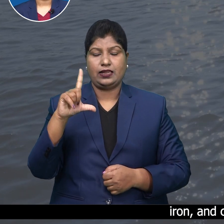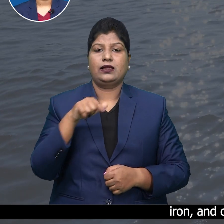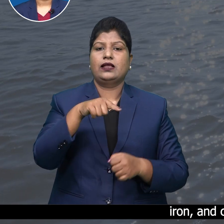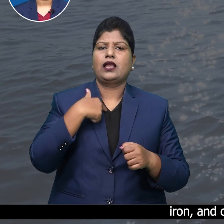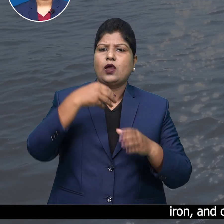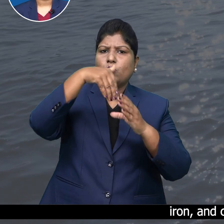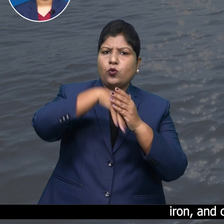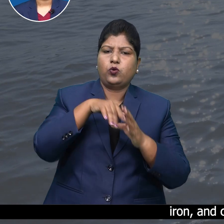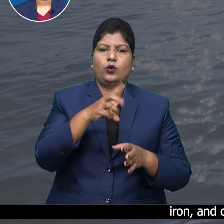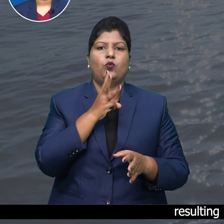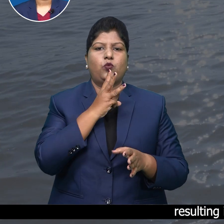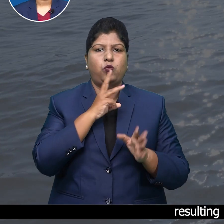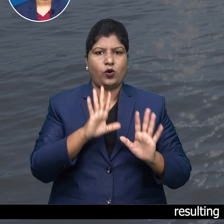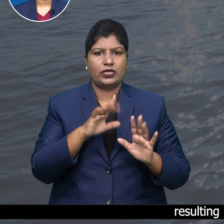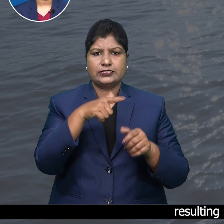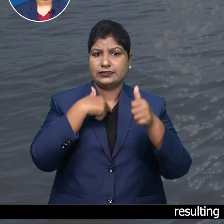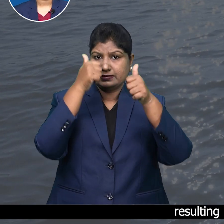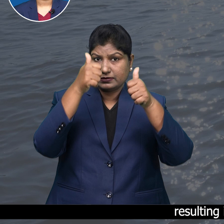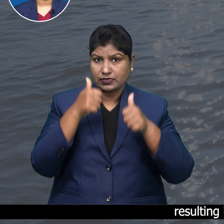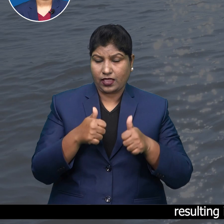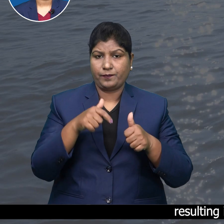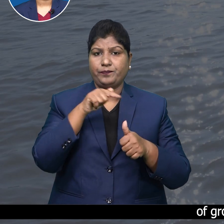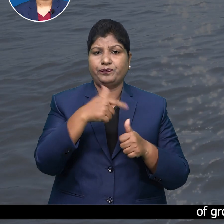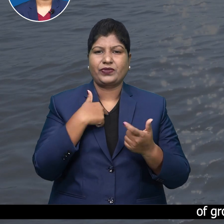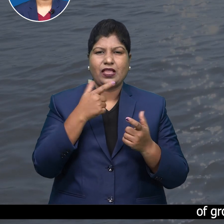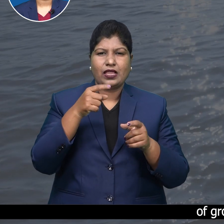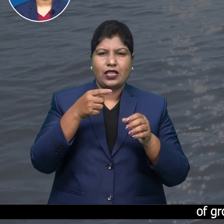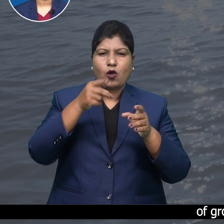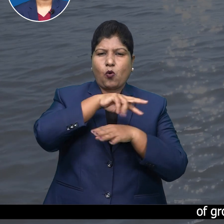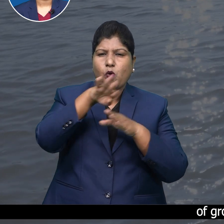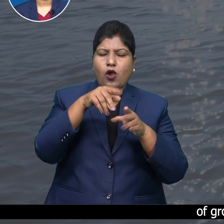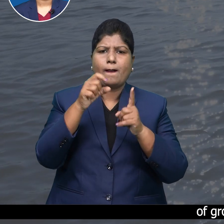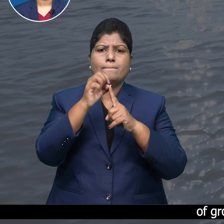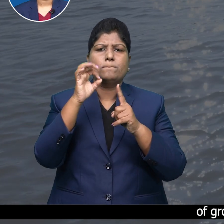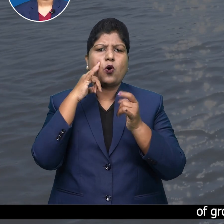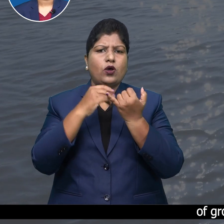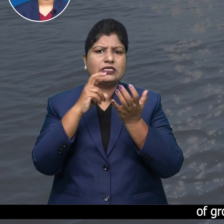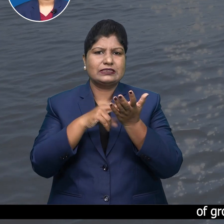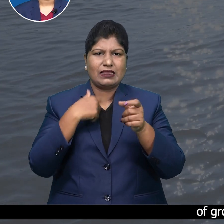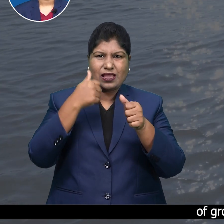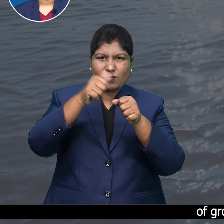in water, resulting in the poisoning of groundwater.